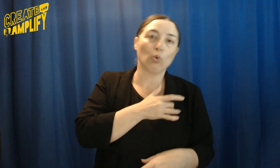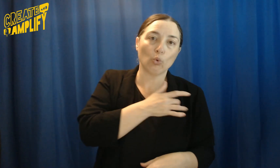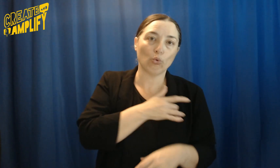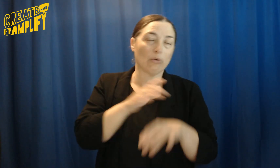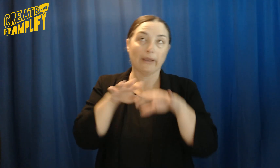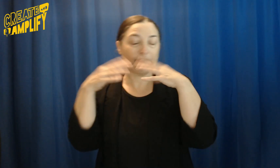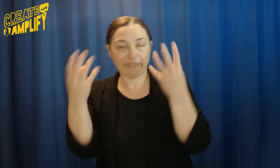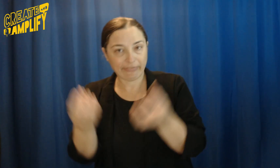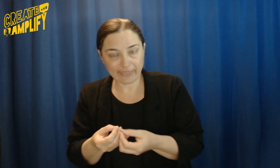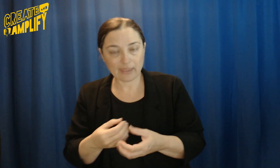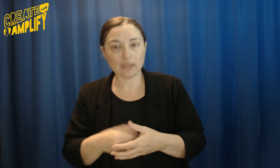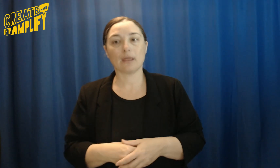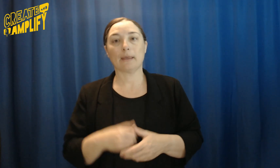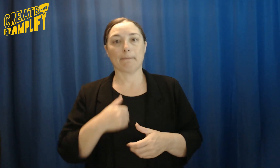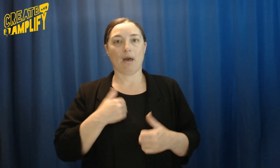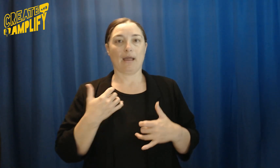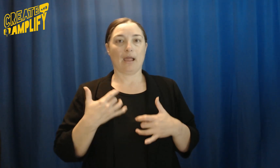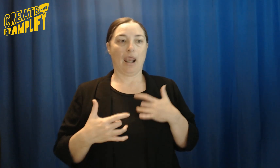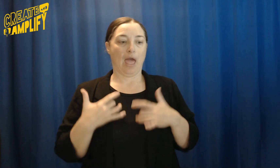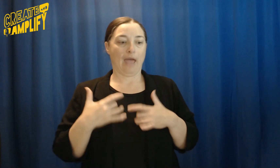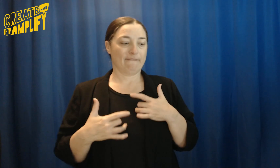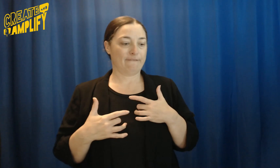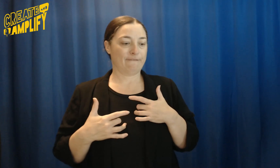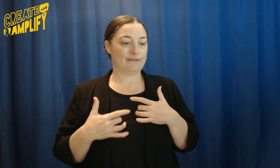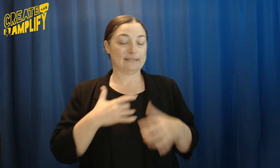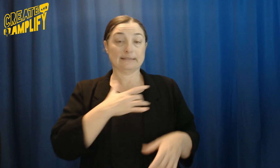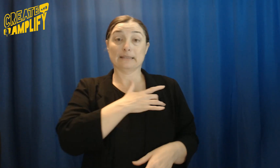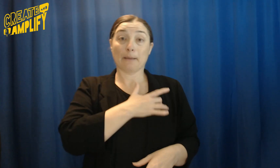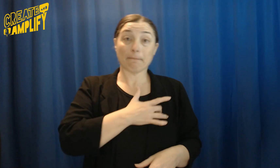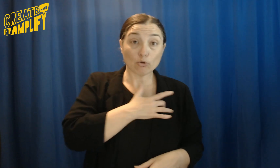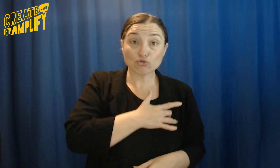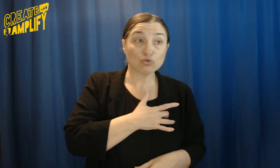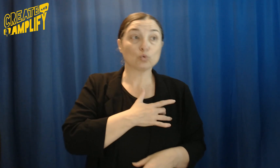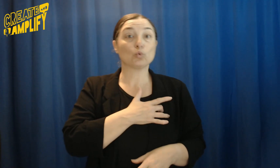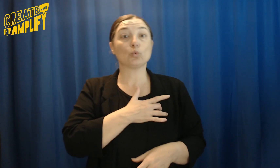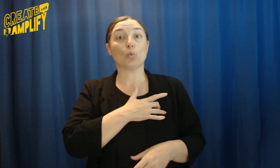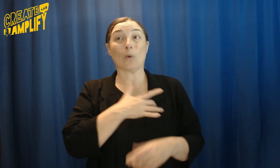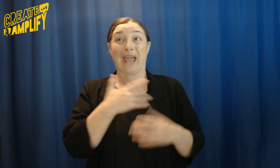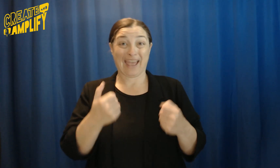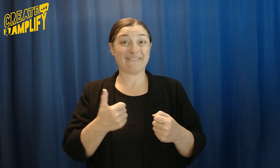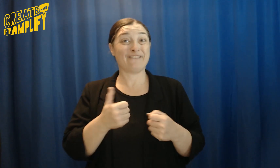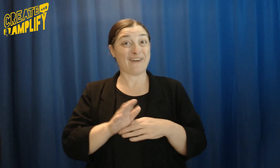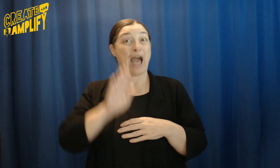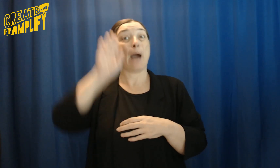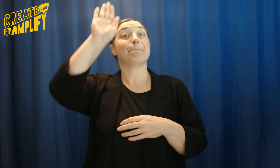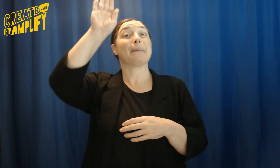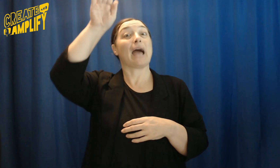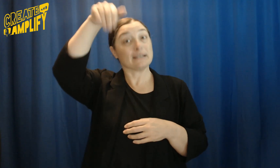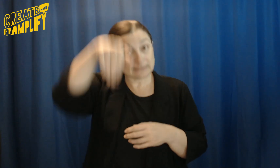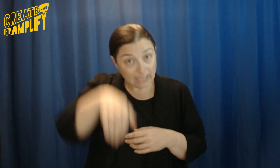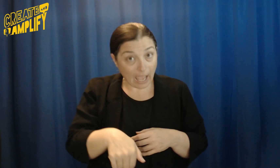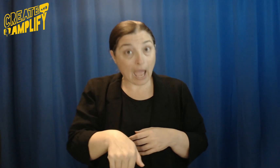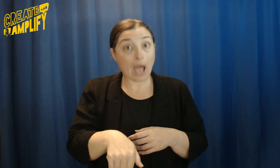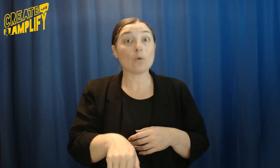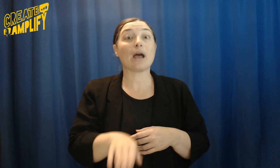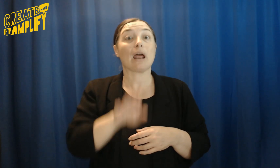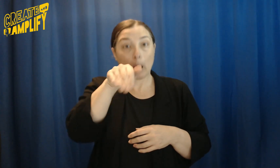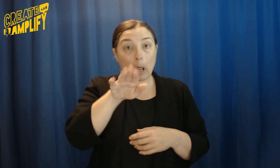My life is creative. It's emotional. There's big ups and big downs and funny bits in the middle, but I'm always working